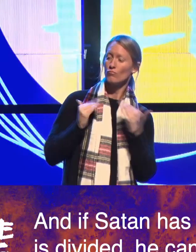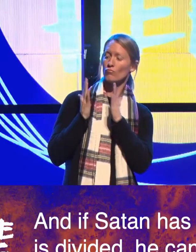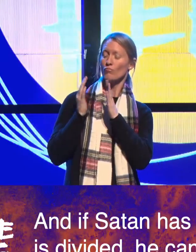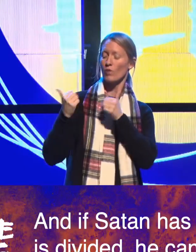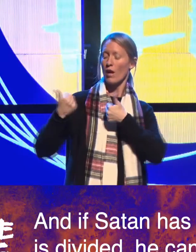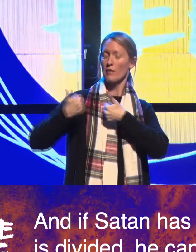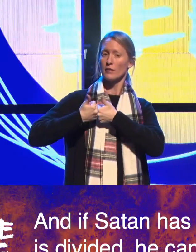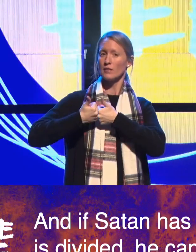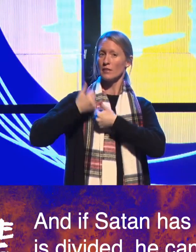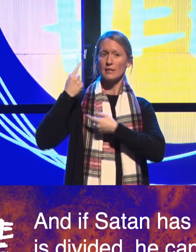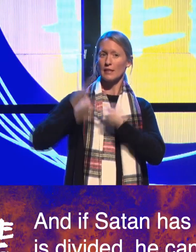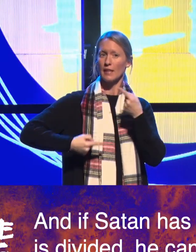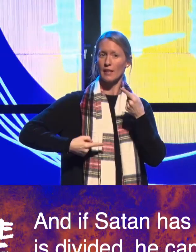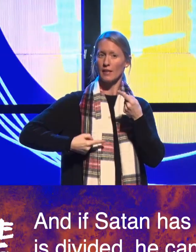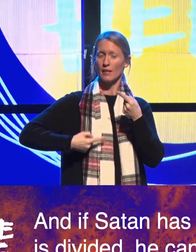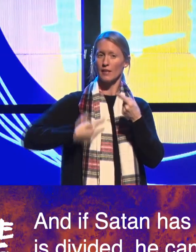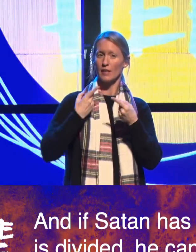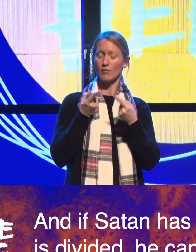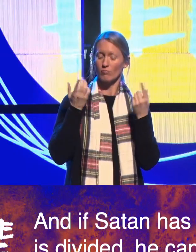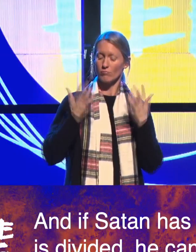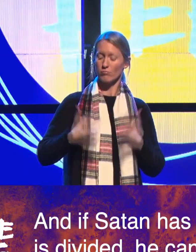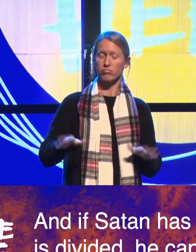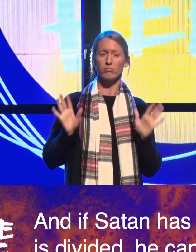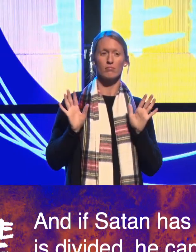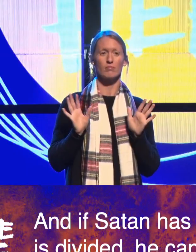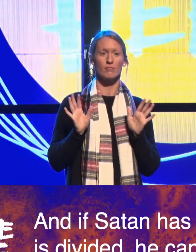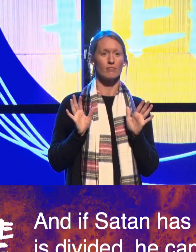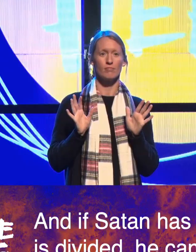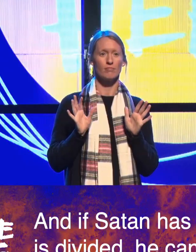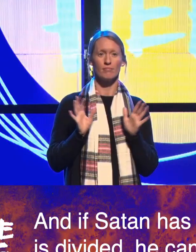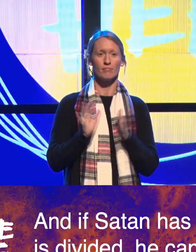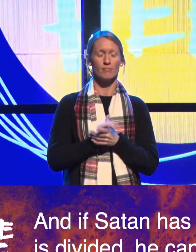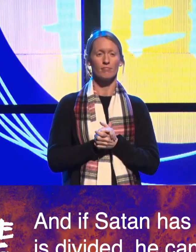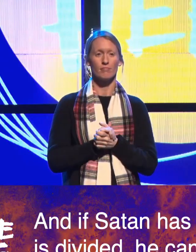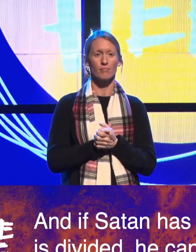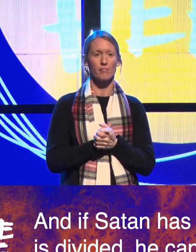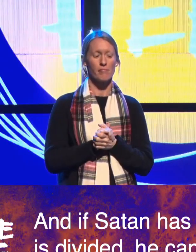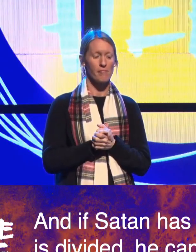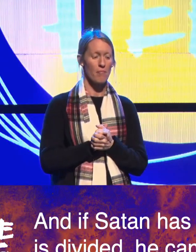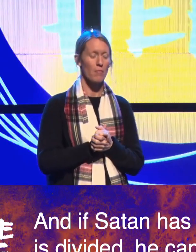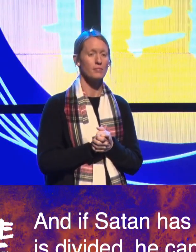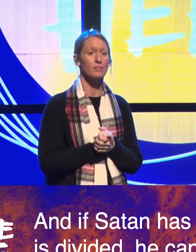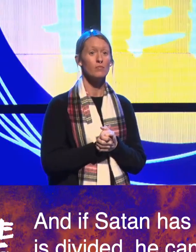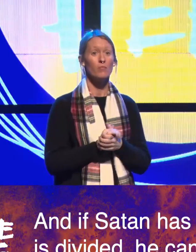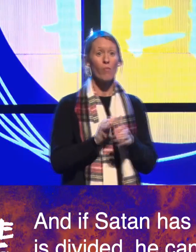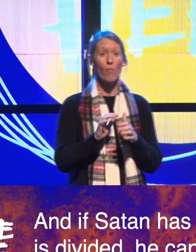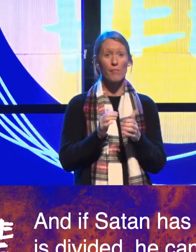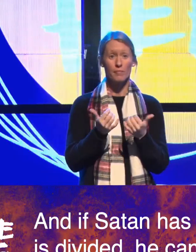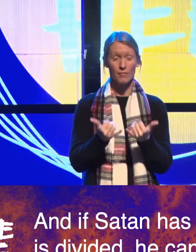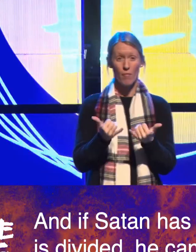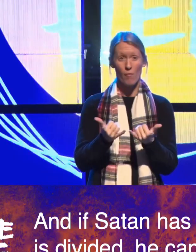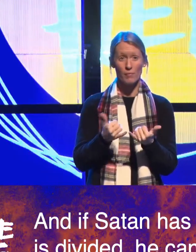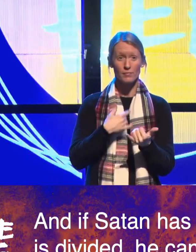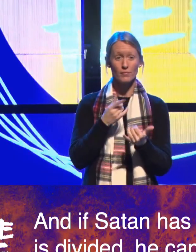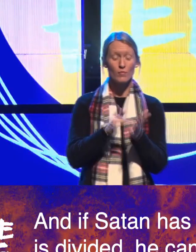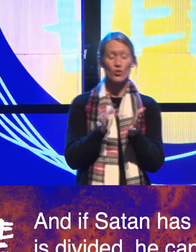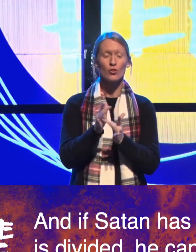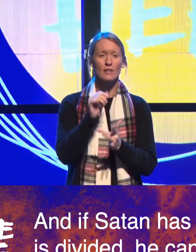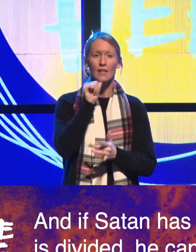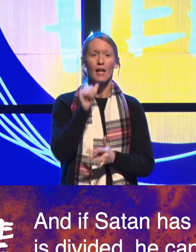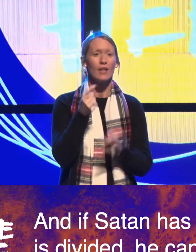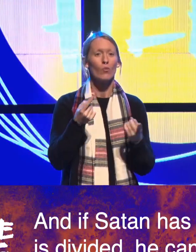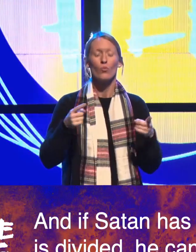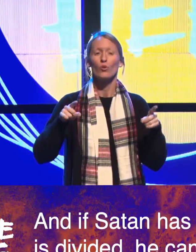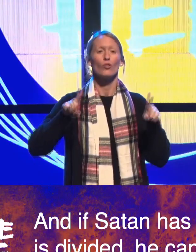stand. That's the end of him. That's the end of him. Now, here's the thing. Jesus is saying, that's not how it